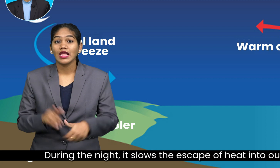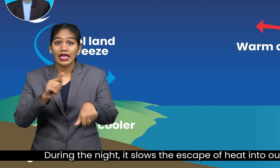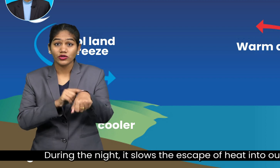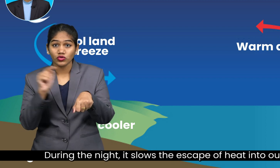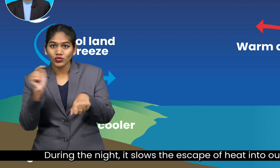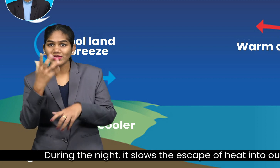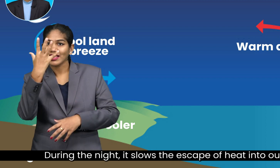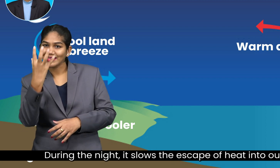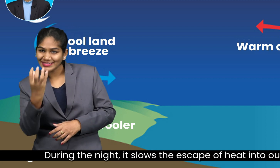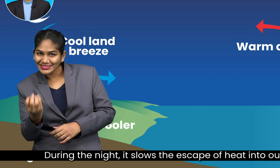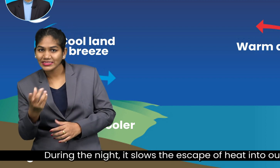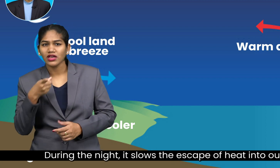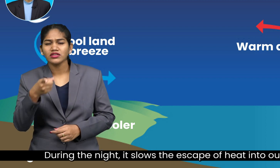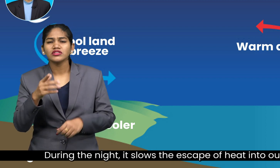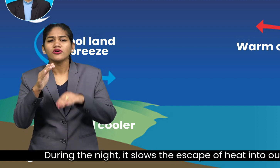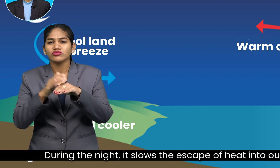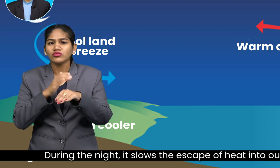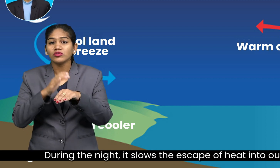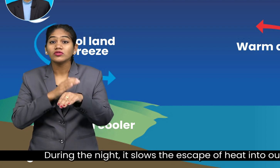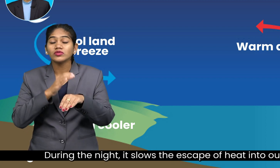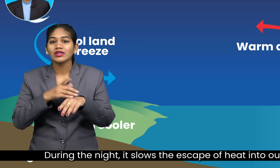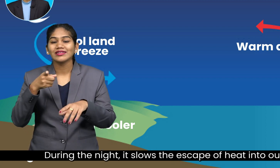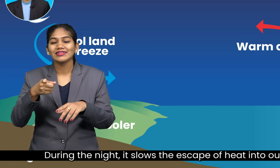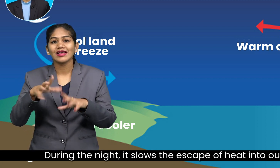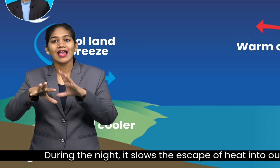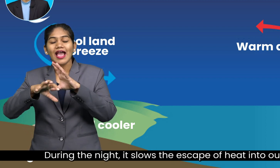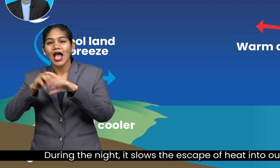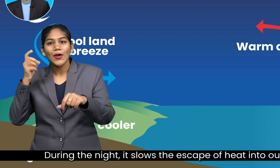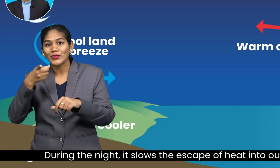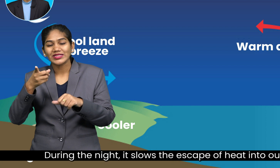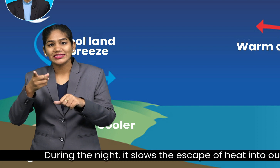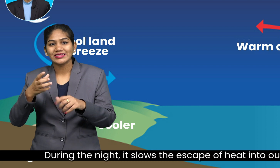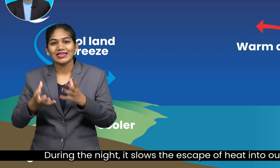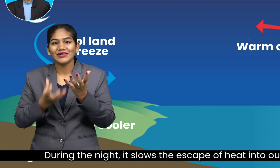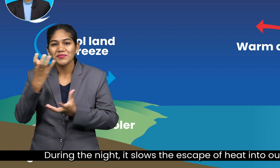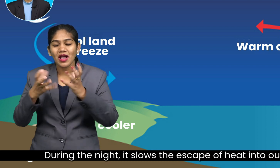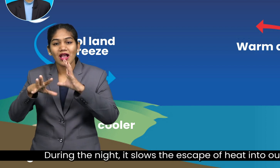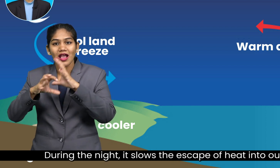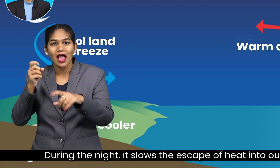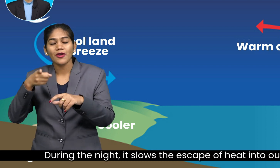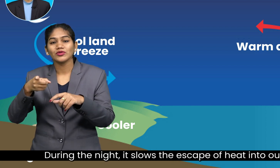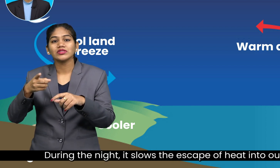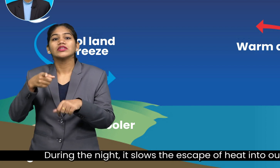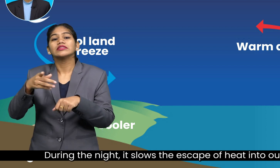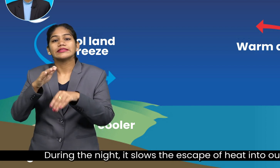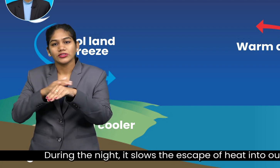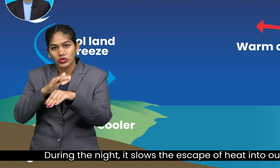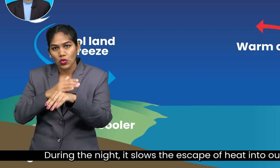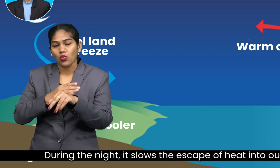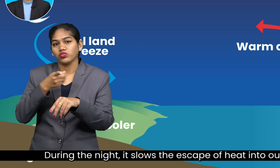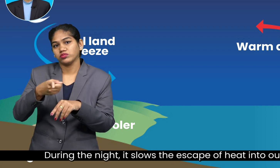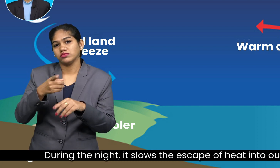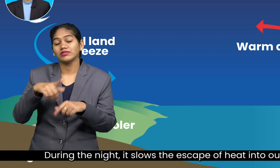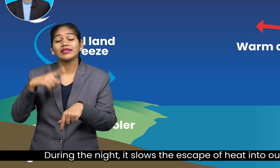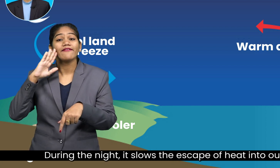During the night, it slows the escape of heat into outer space.